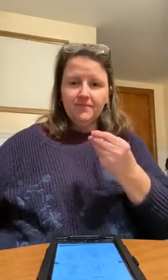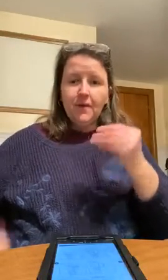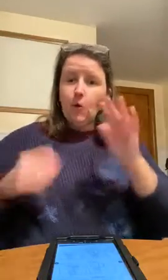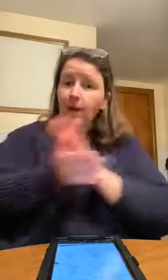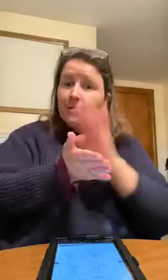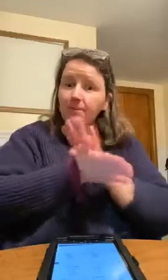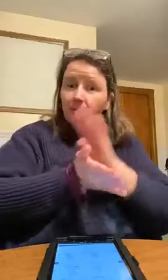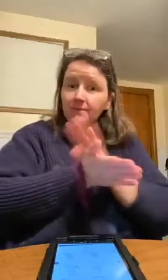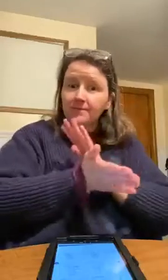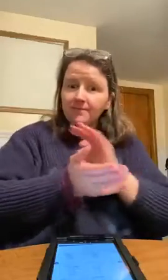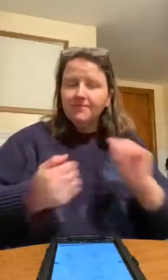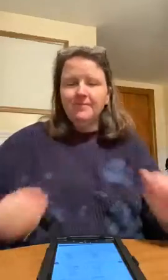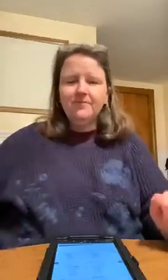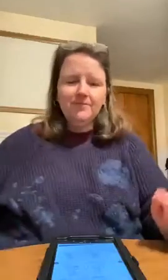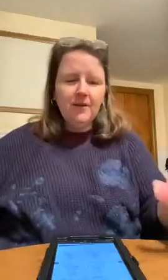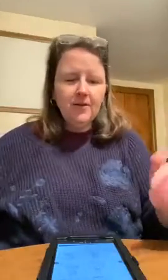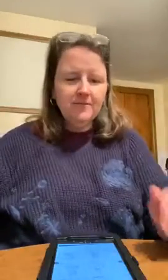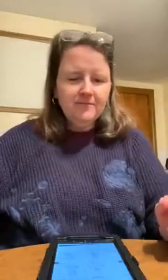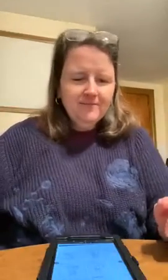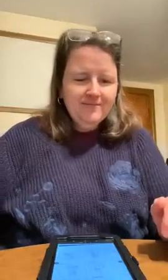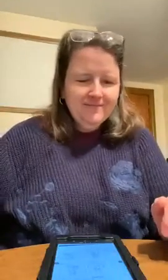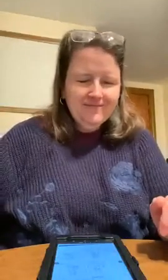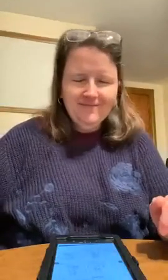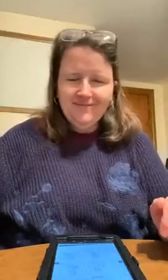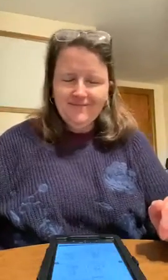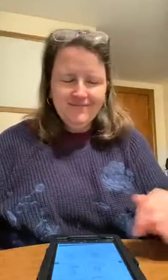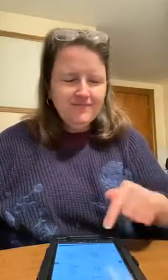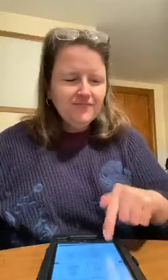White paper. There you go.